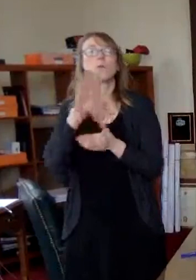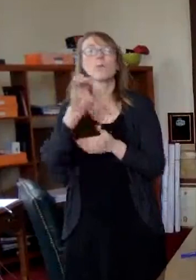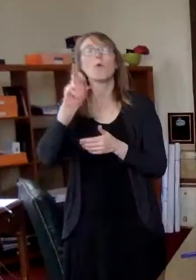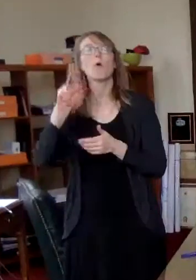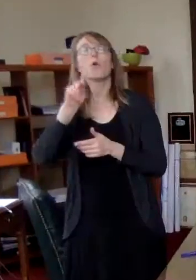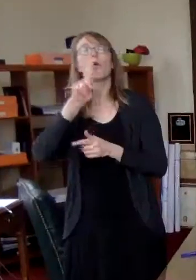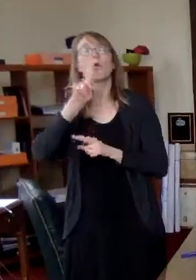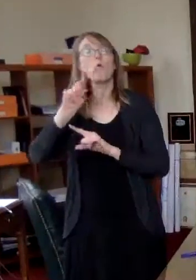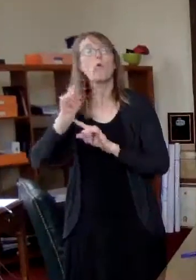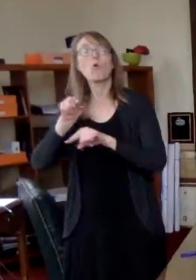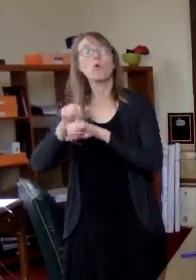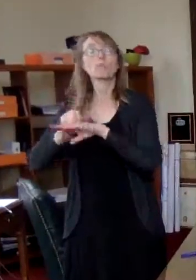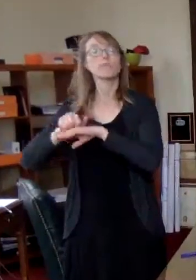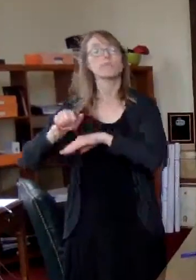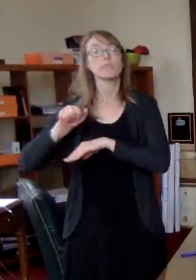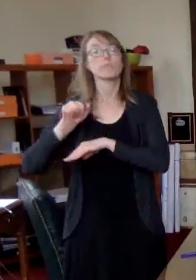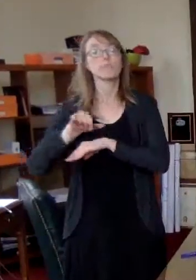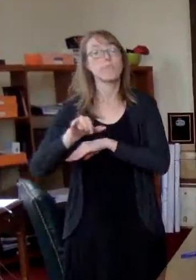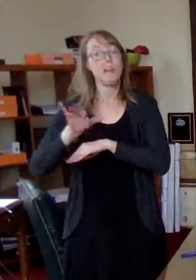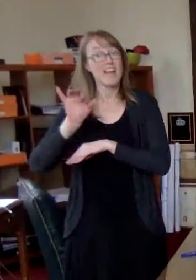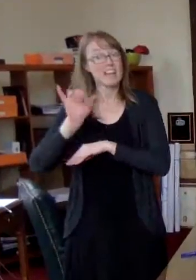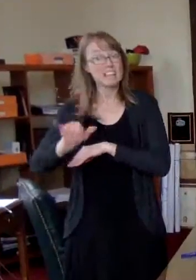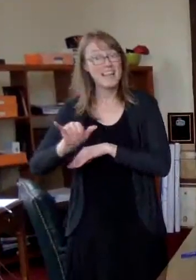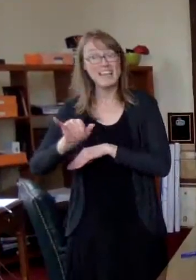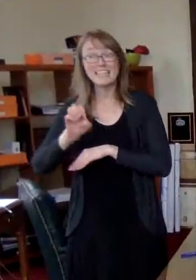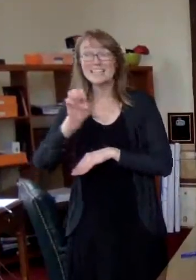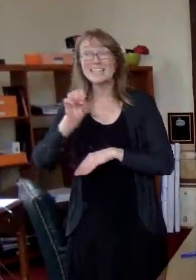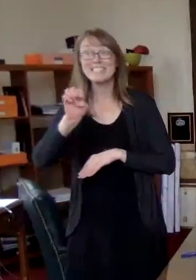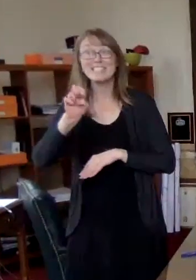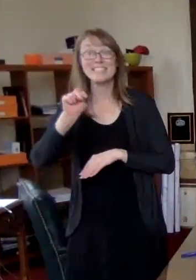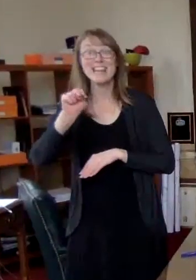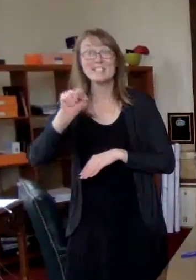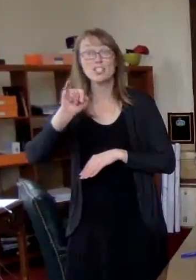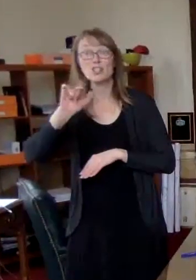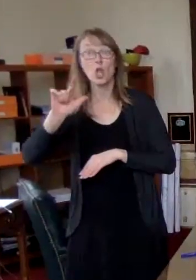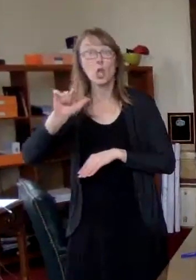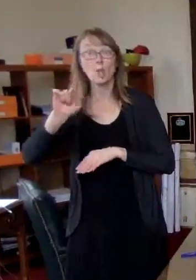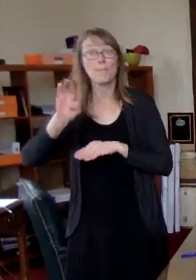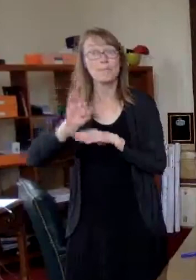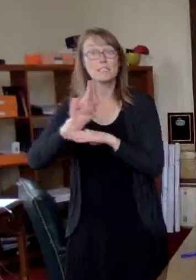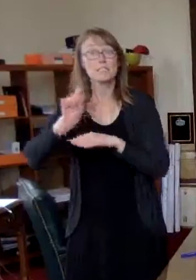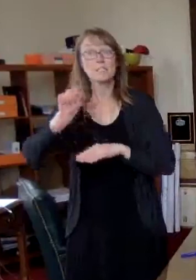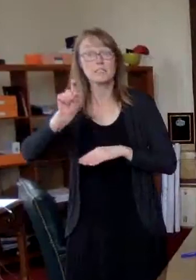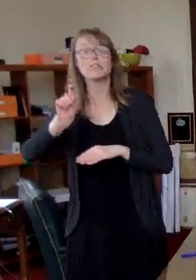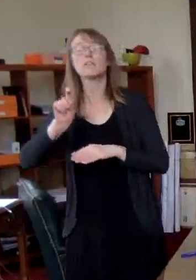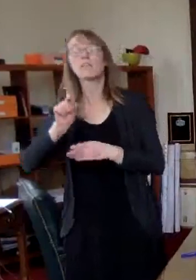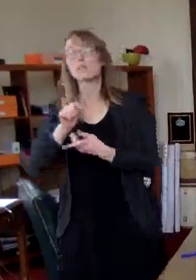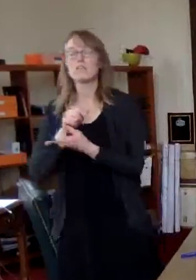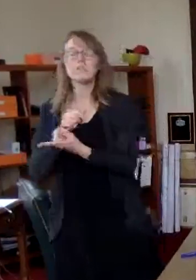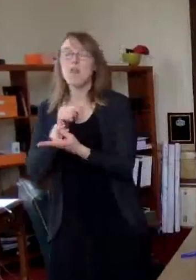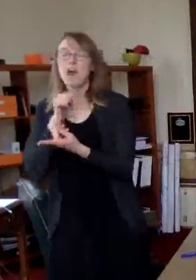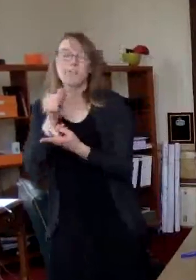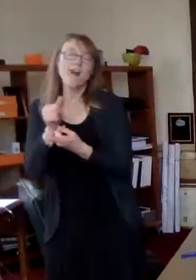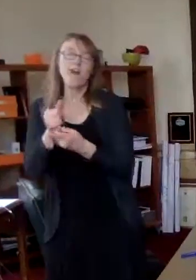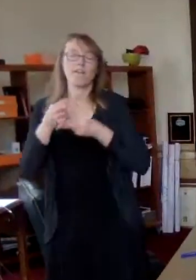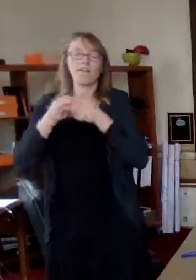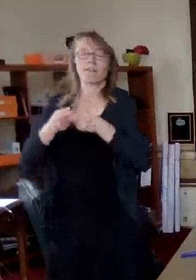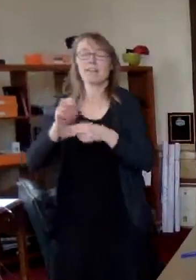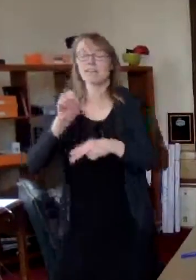to you, or they can do things online, and so they aren't open for normal retail